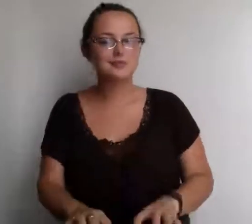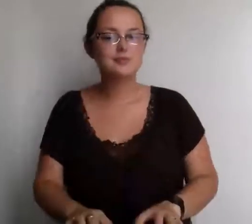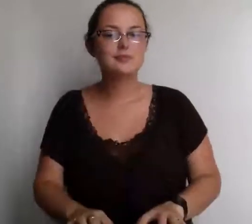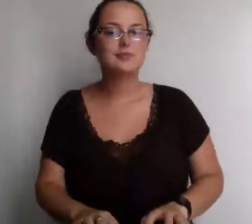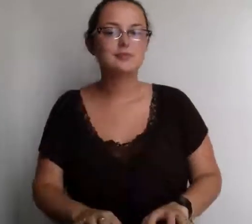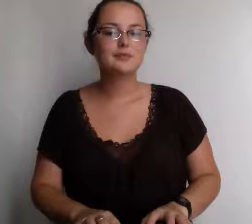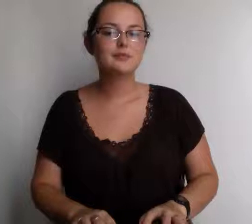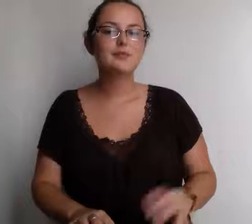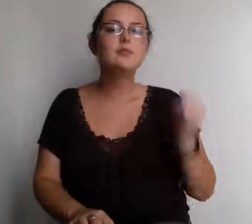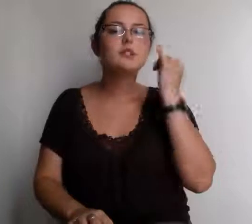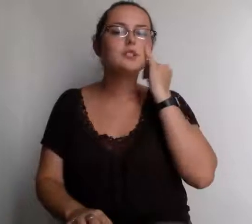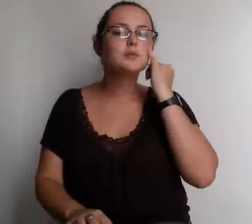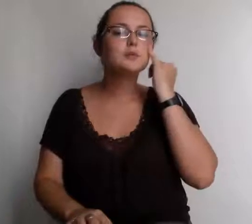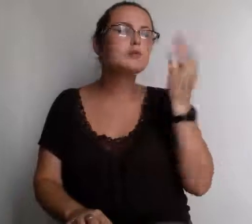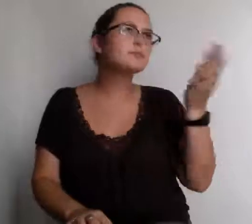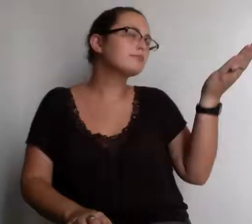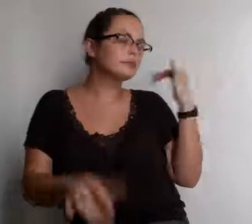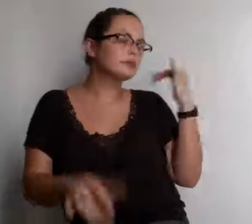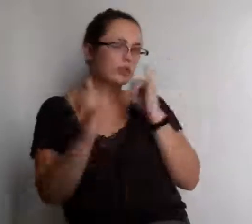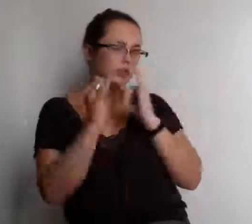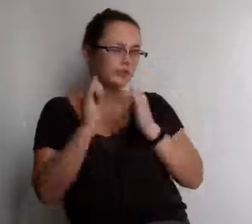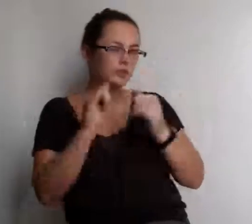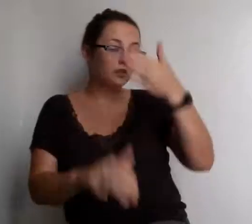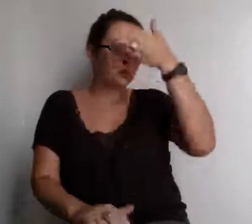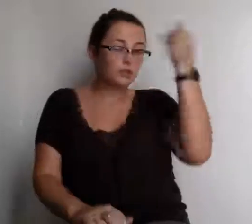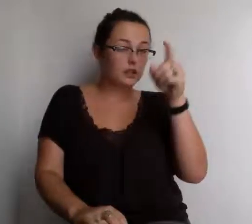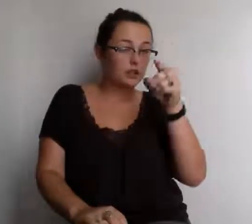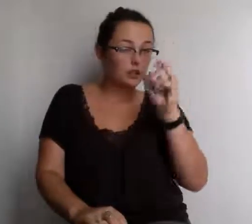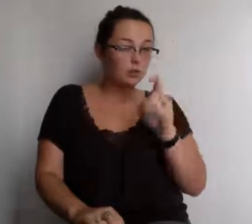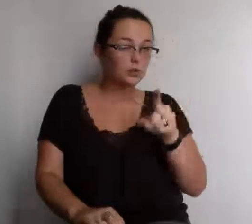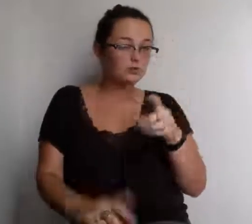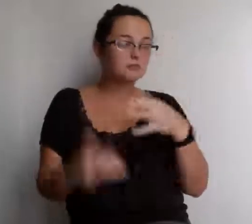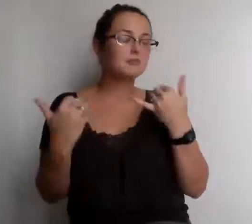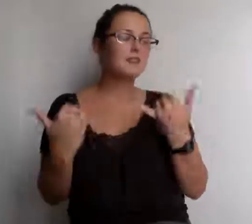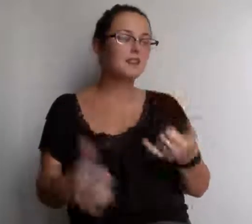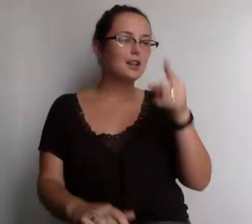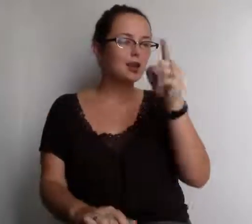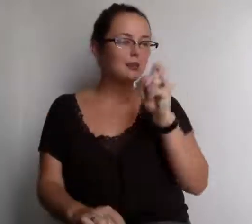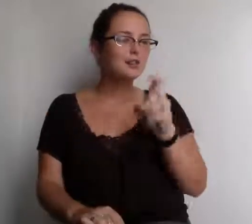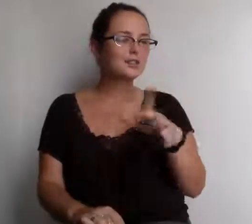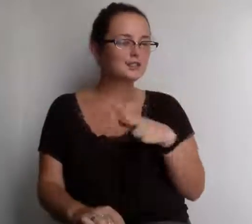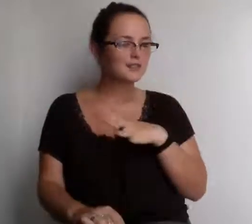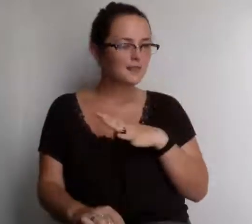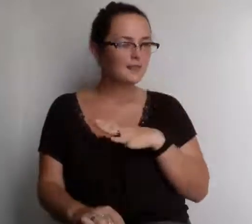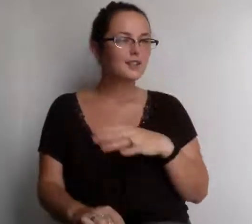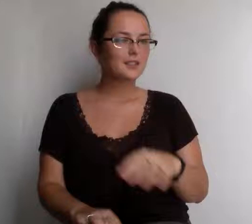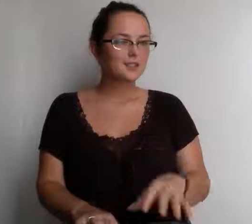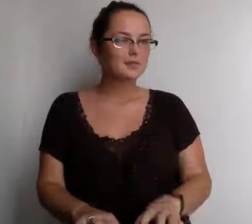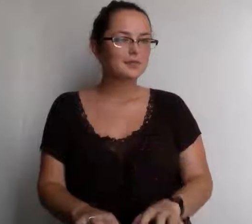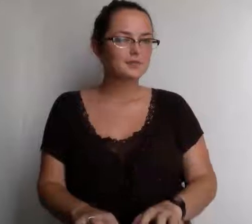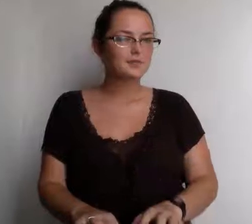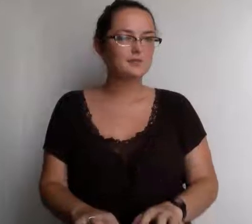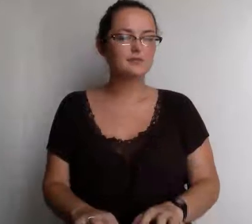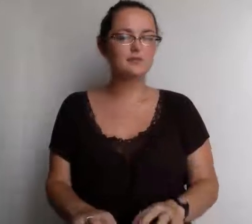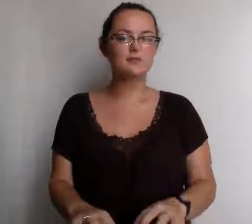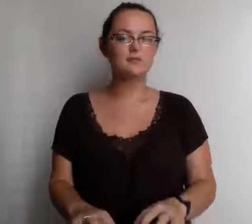time, but shouldn't be unreasonable. Whew. Also, if you missed anything in the health history, it's okay to ask about it during the physical exam. Okay, so if